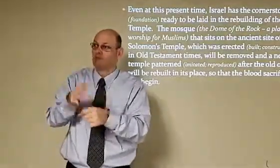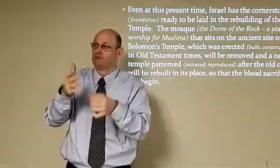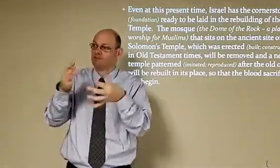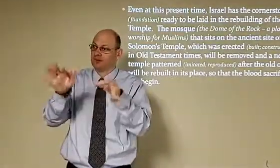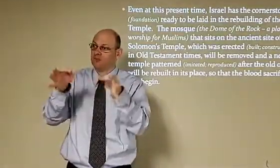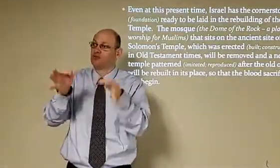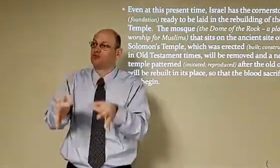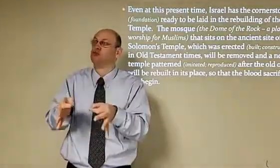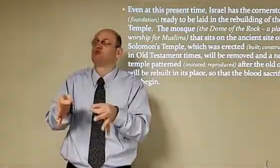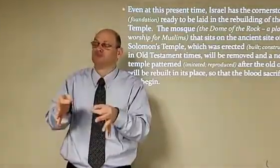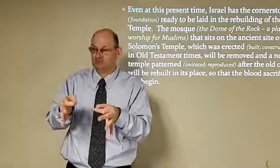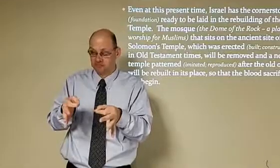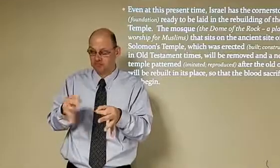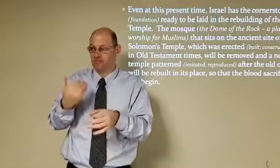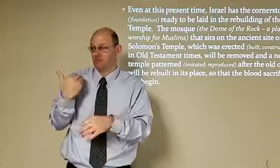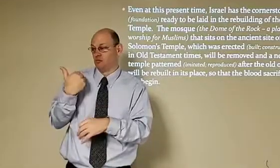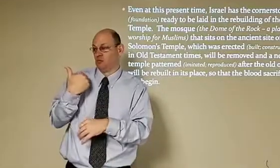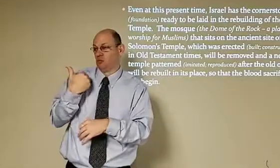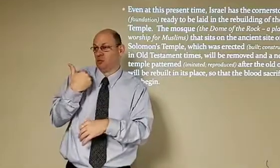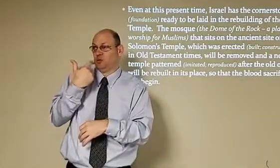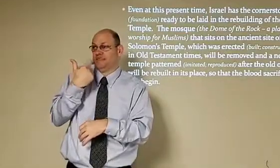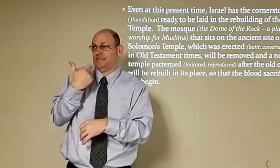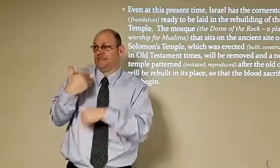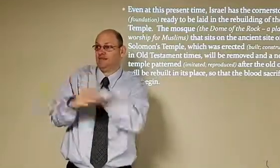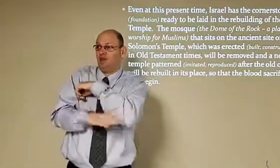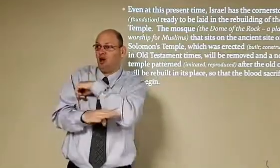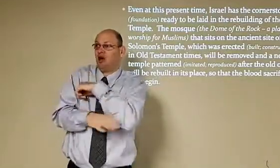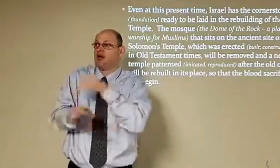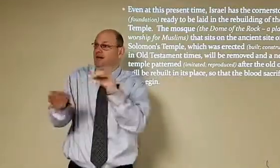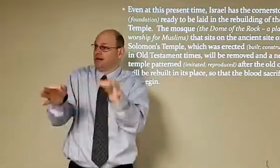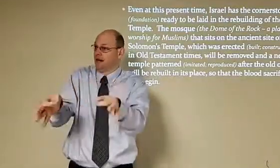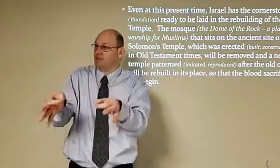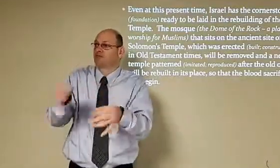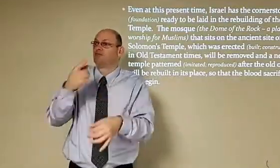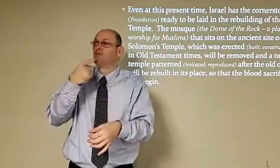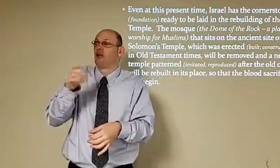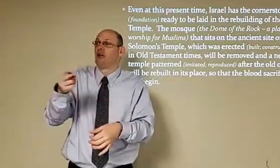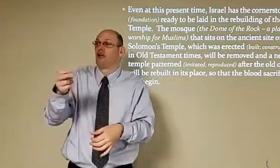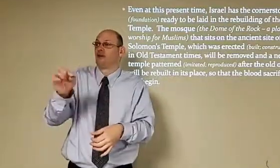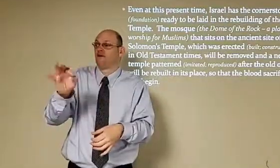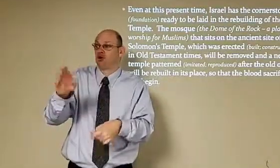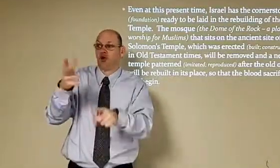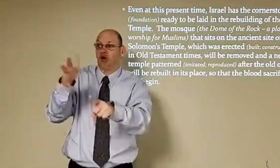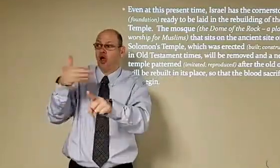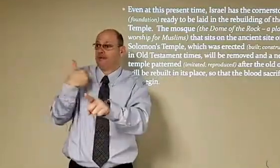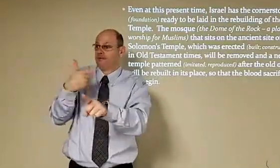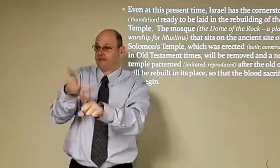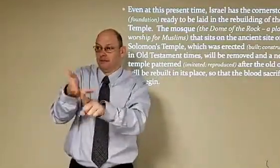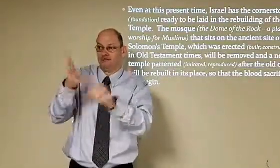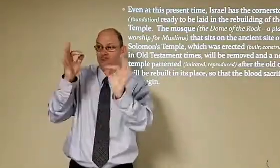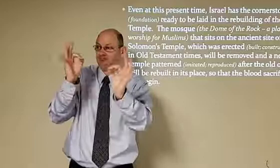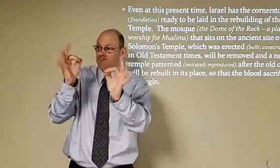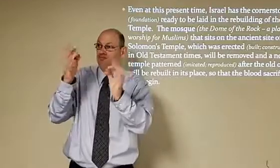They've guaranteed 100%. Okay, so they have guaranteed that red heifer that was born